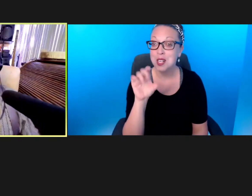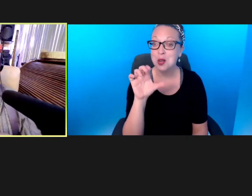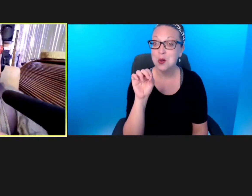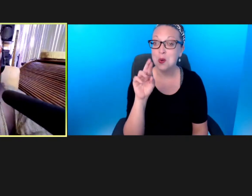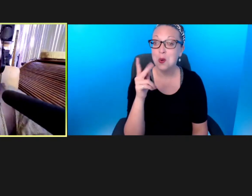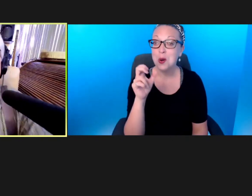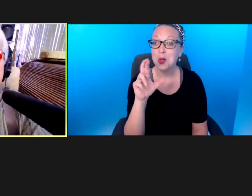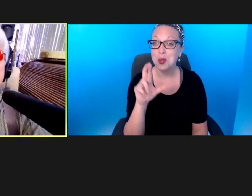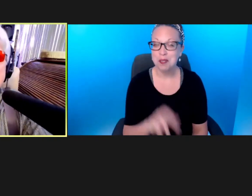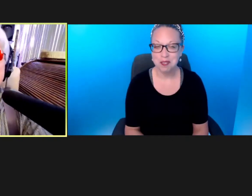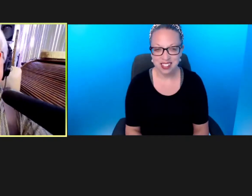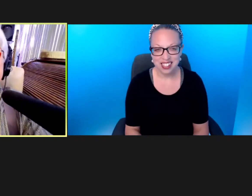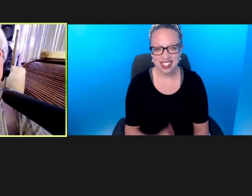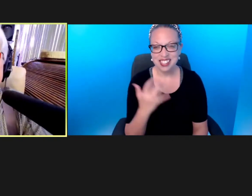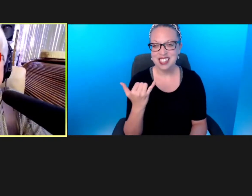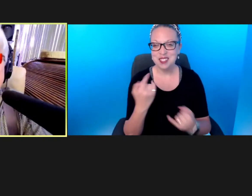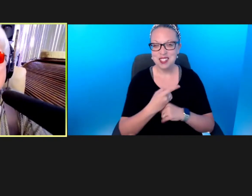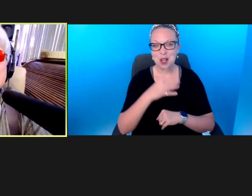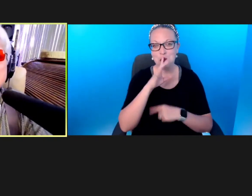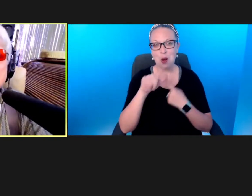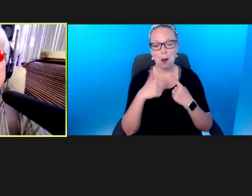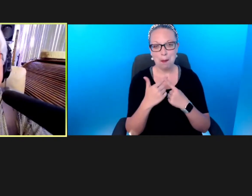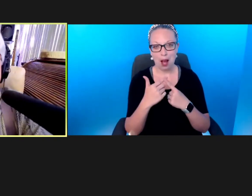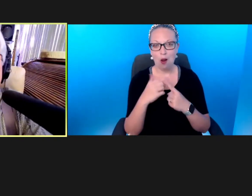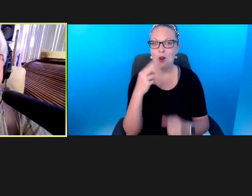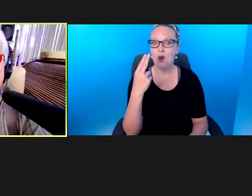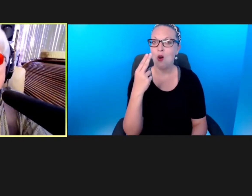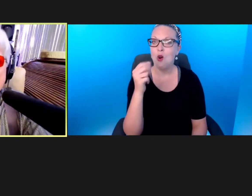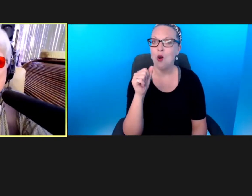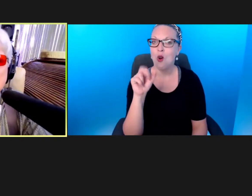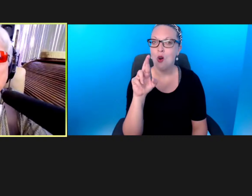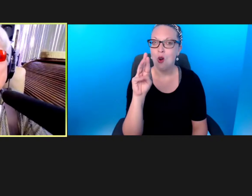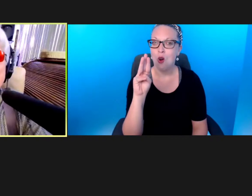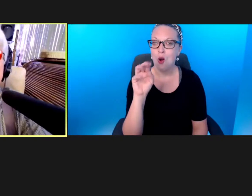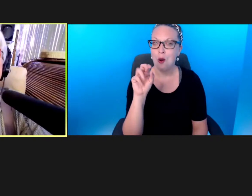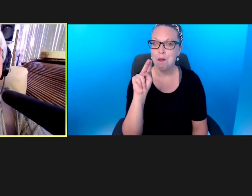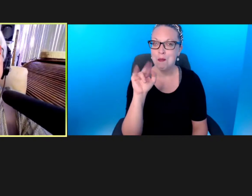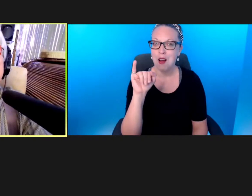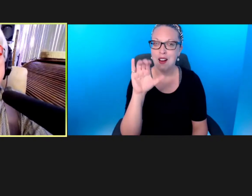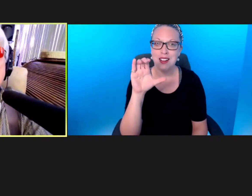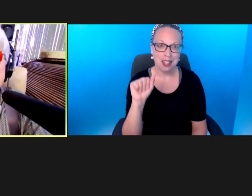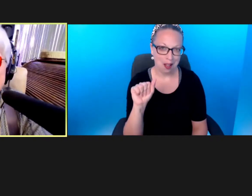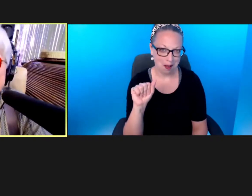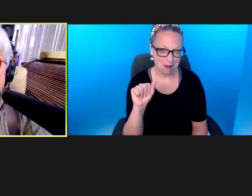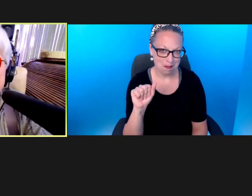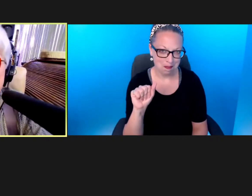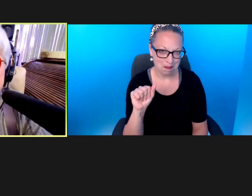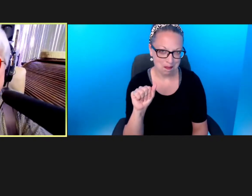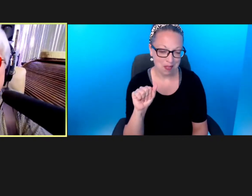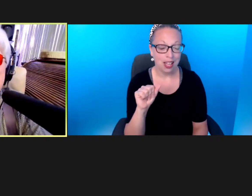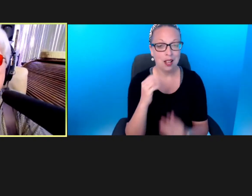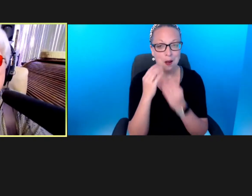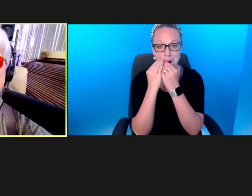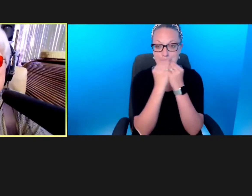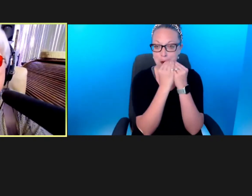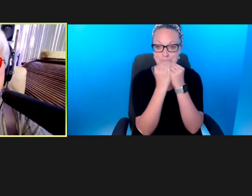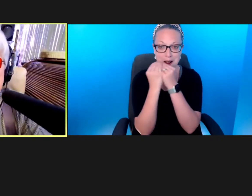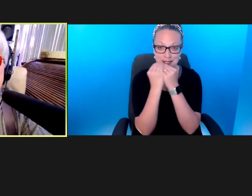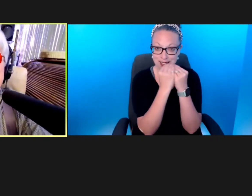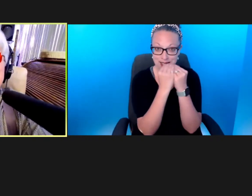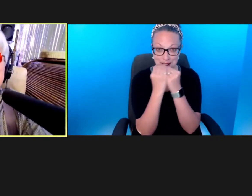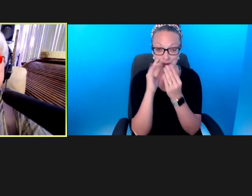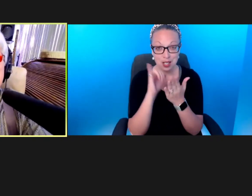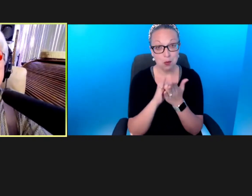Today we're going to be talking about the harmonica. Now, depending on who you read, the harmonica was